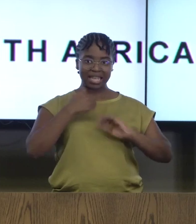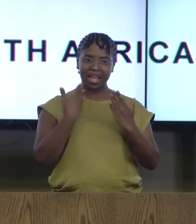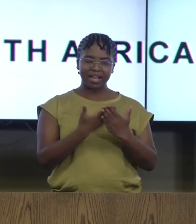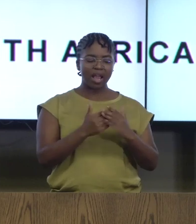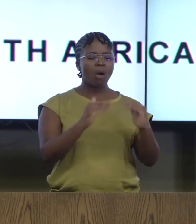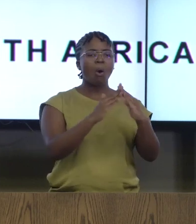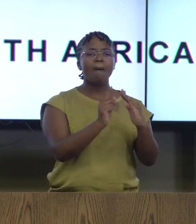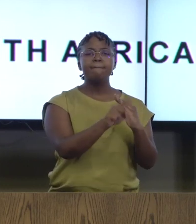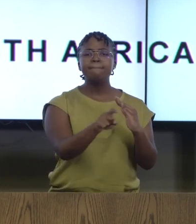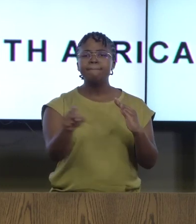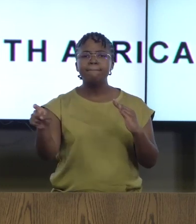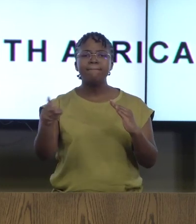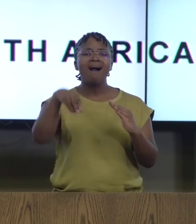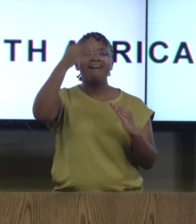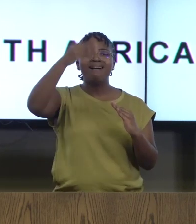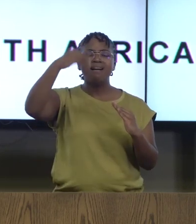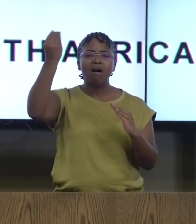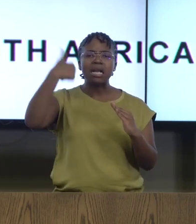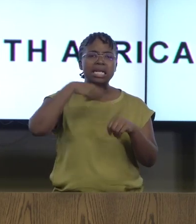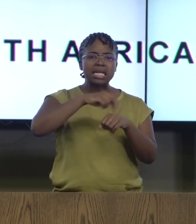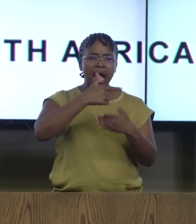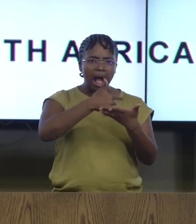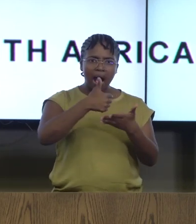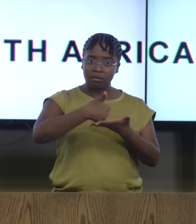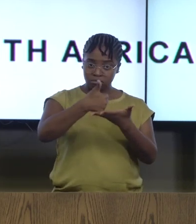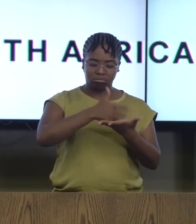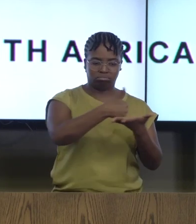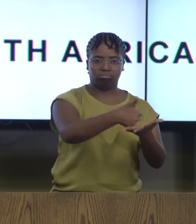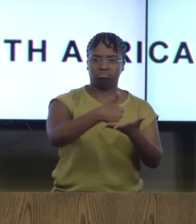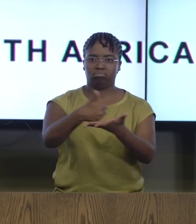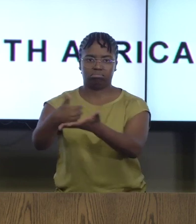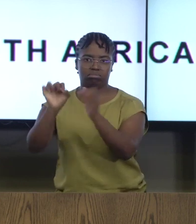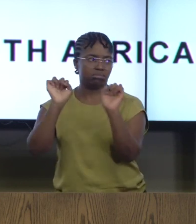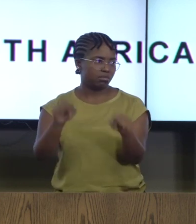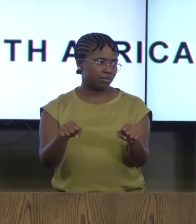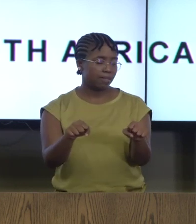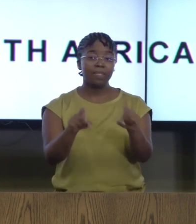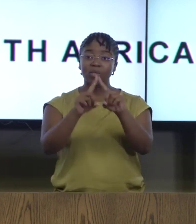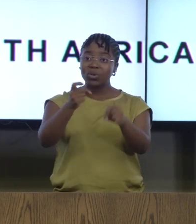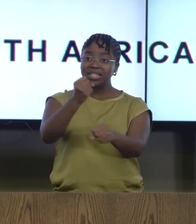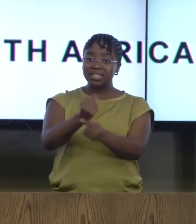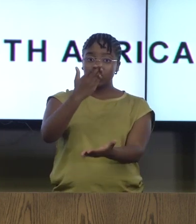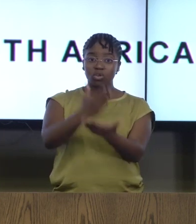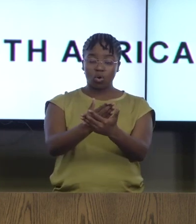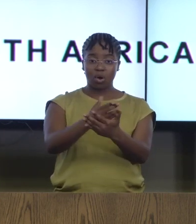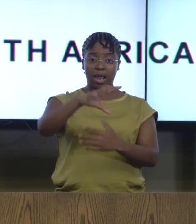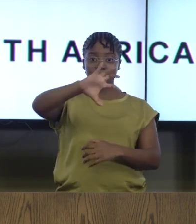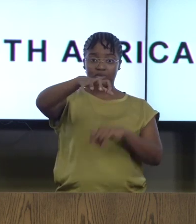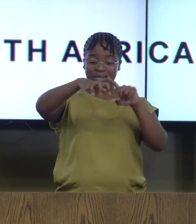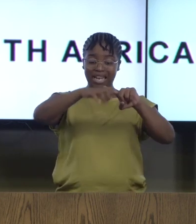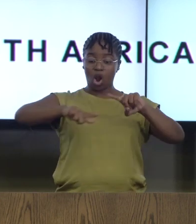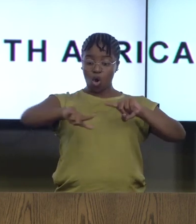visits to the elderly. We have also made sure that at local level,